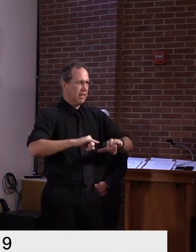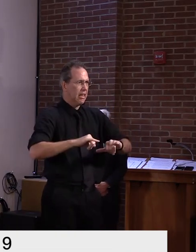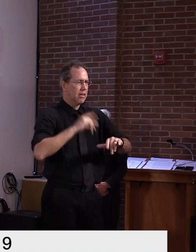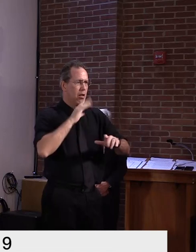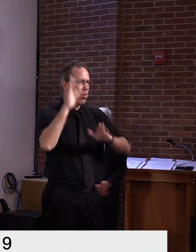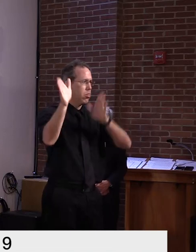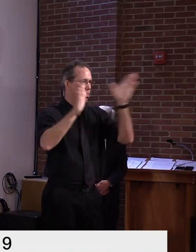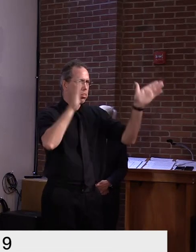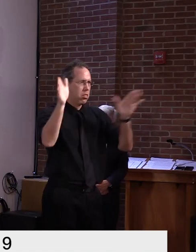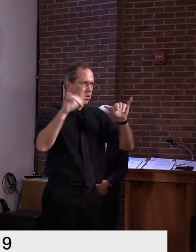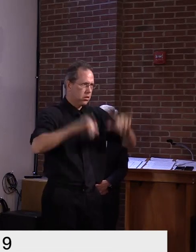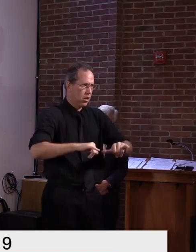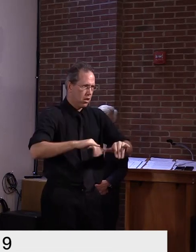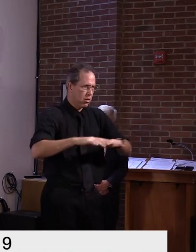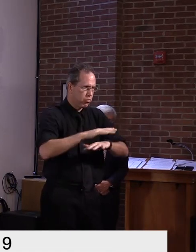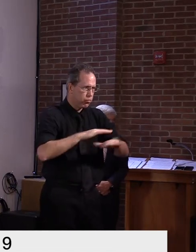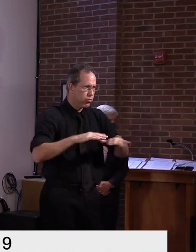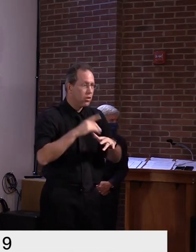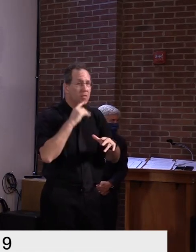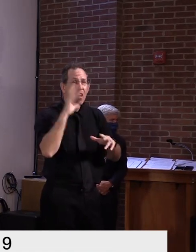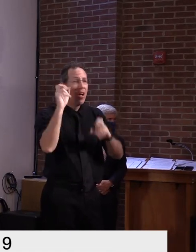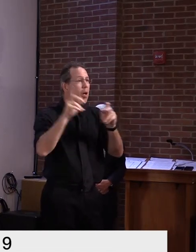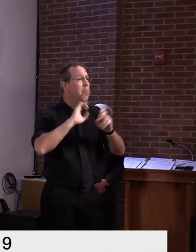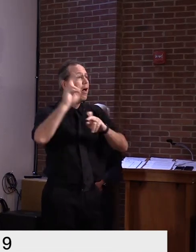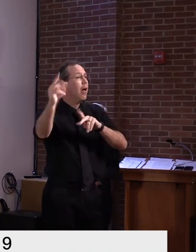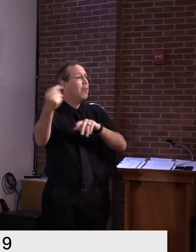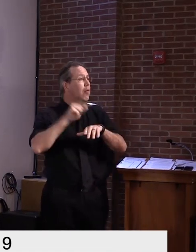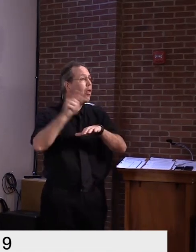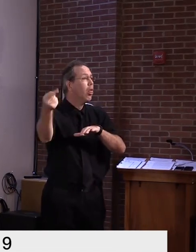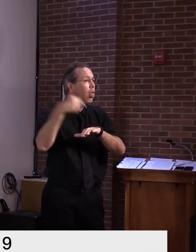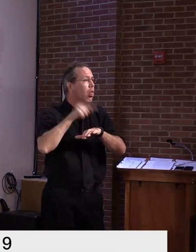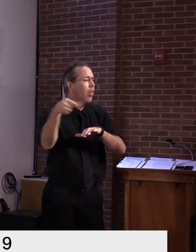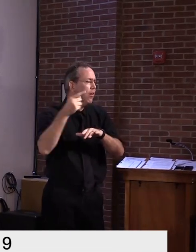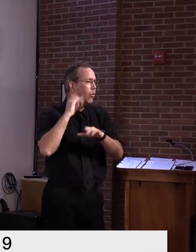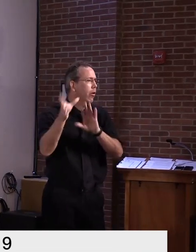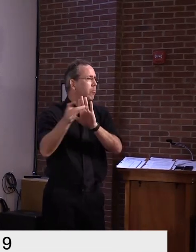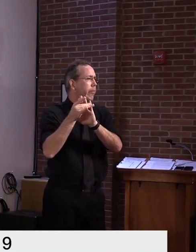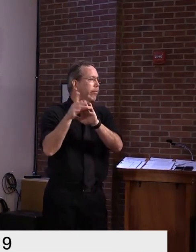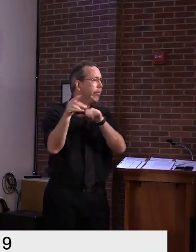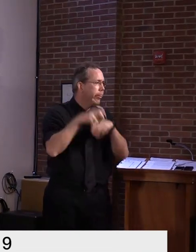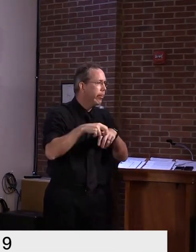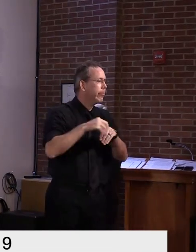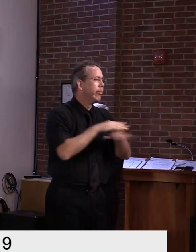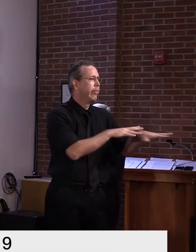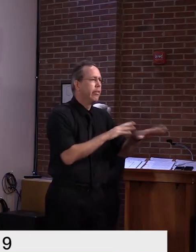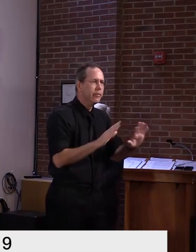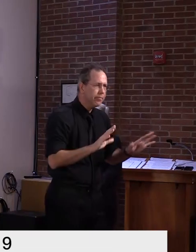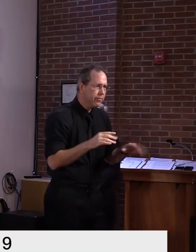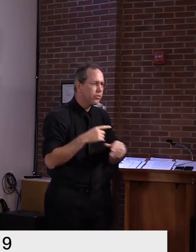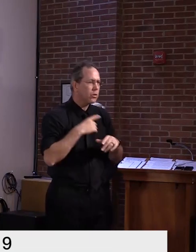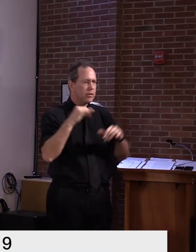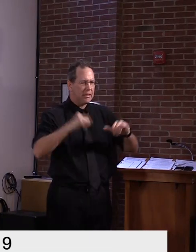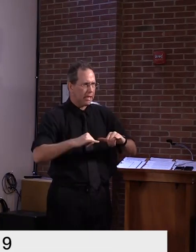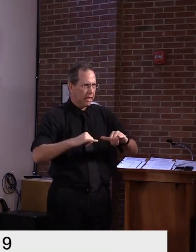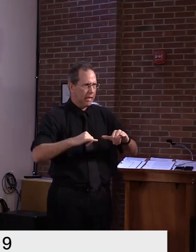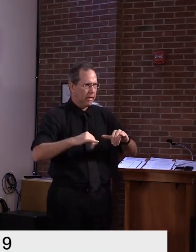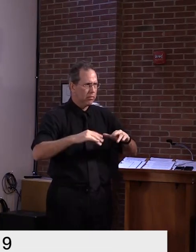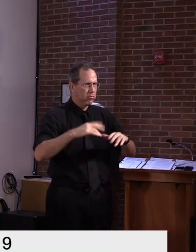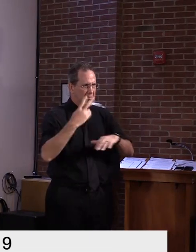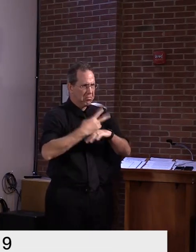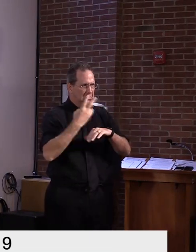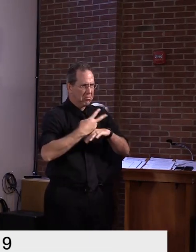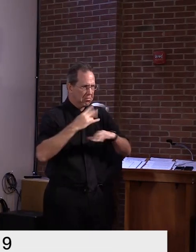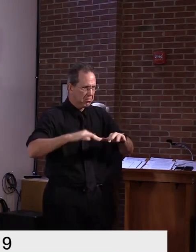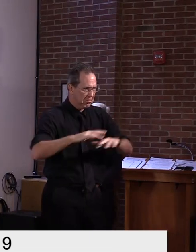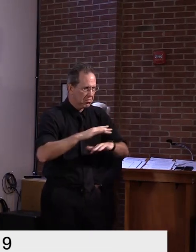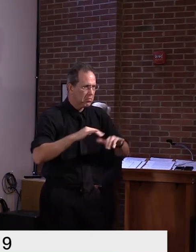from going back to the areas that might be higher prevalence on a back and forth basis. And many of them now have compressed their